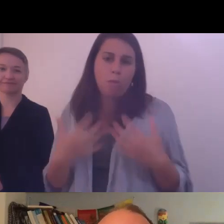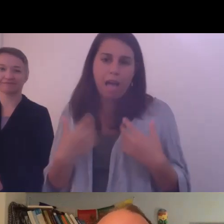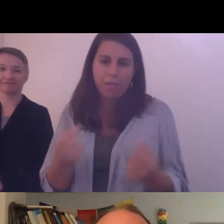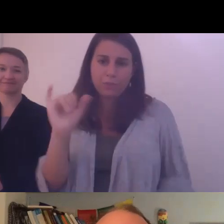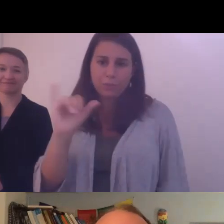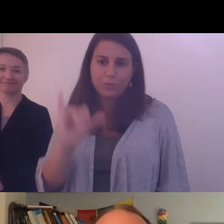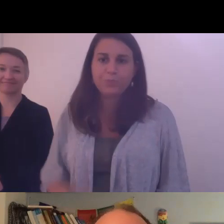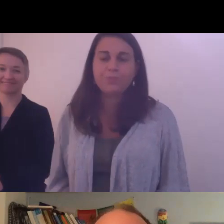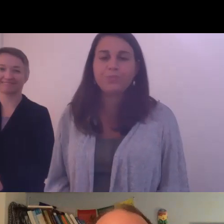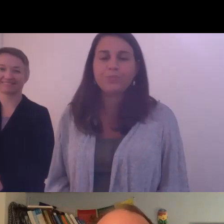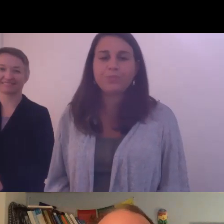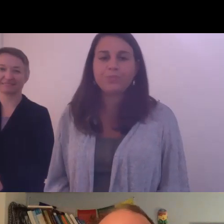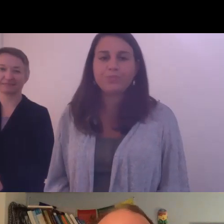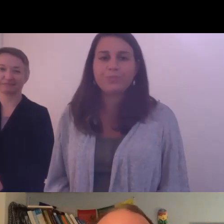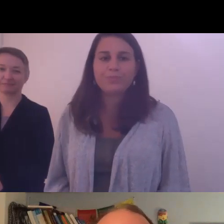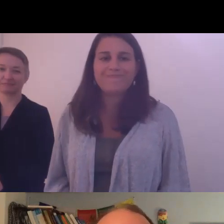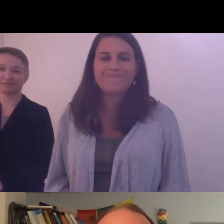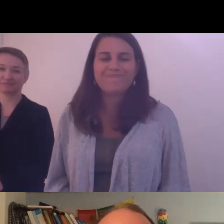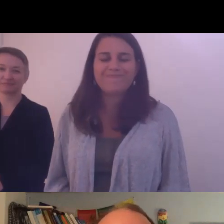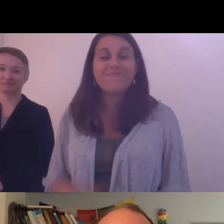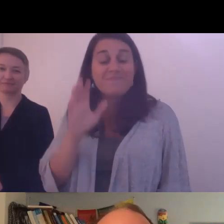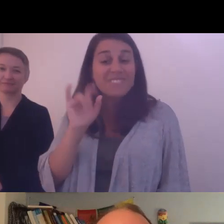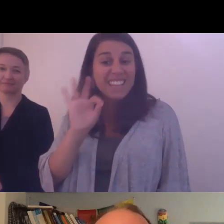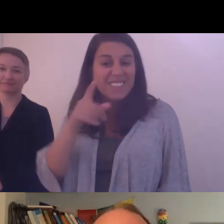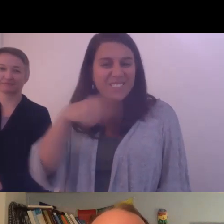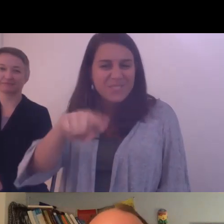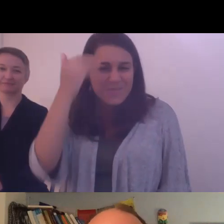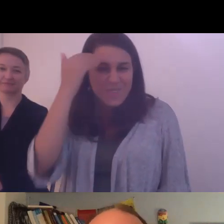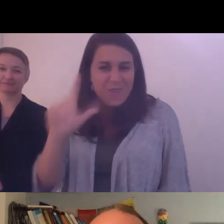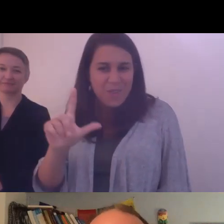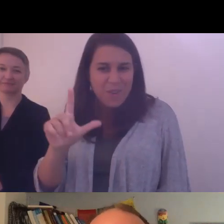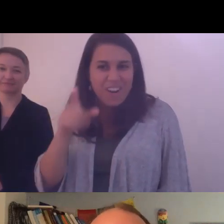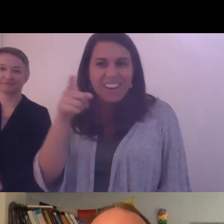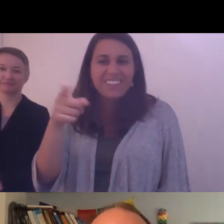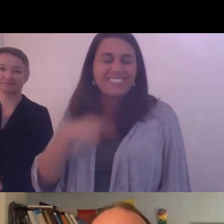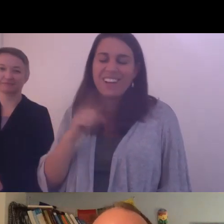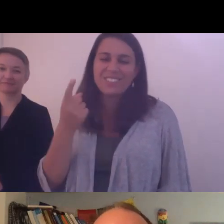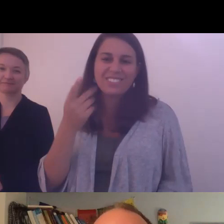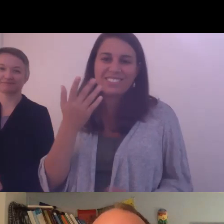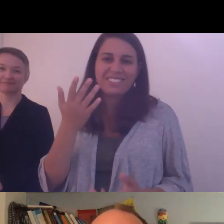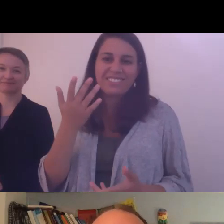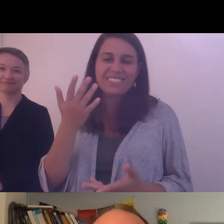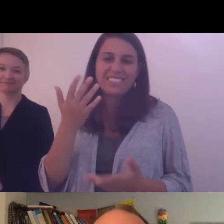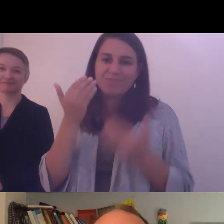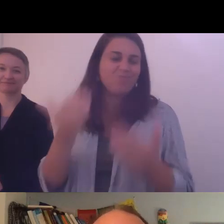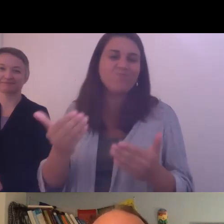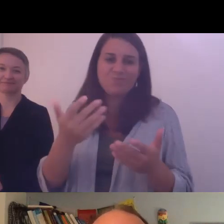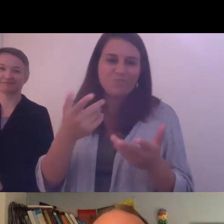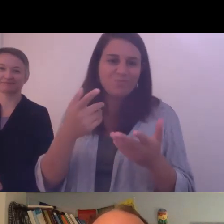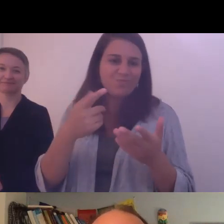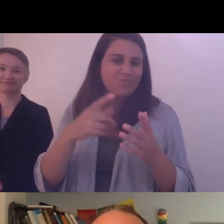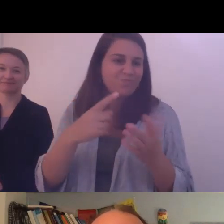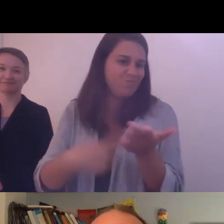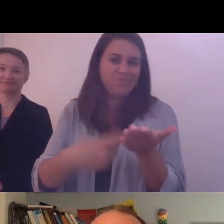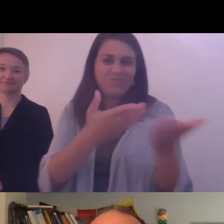So Lorne, for those of you that know him, just jumps right in. And so we started off